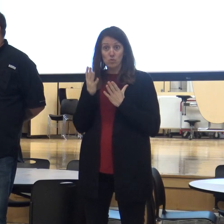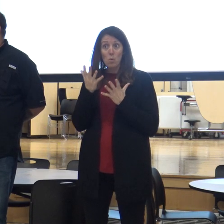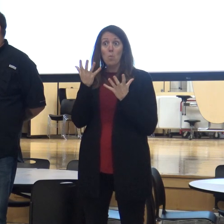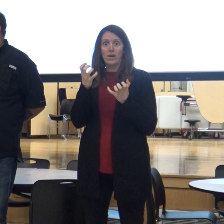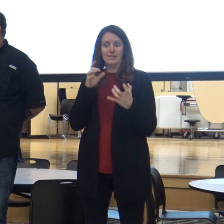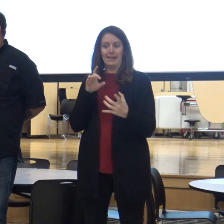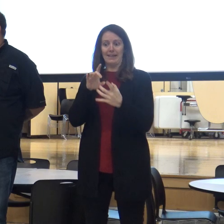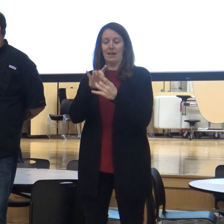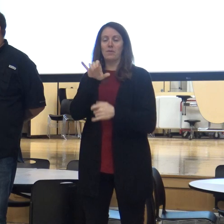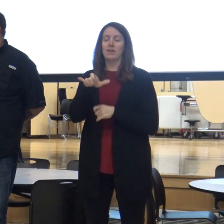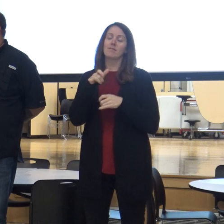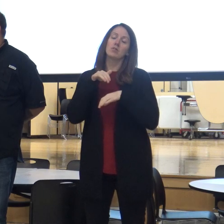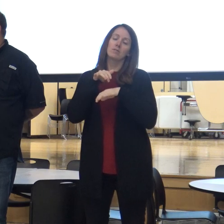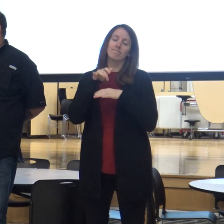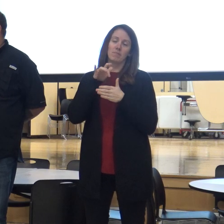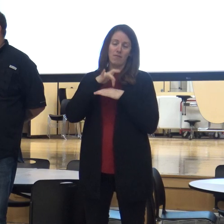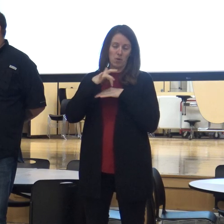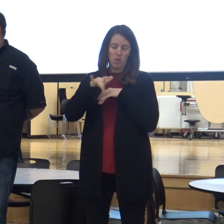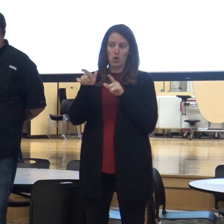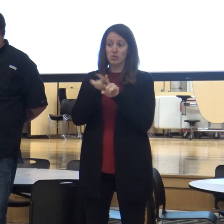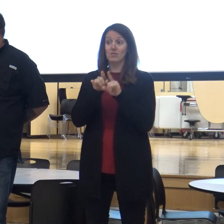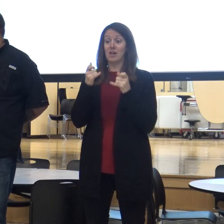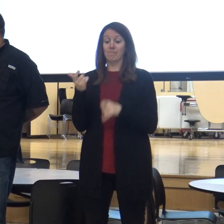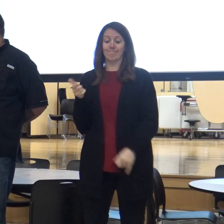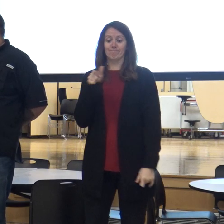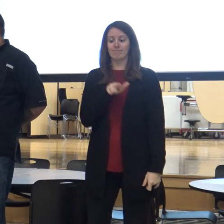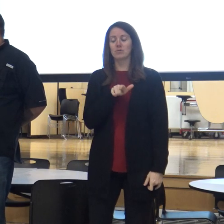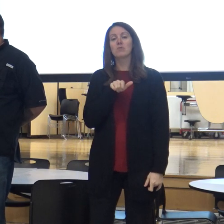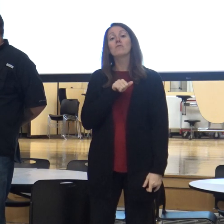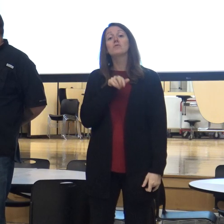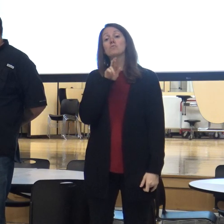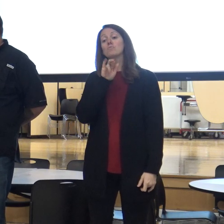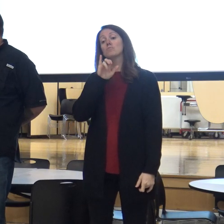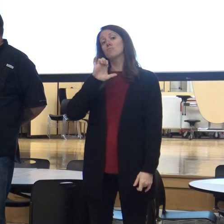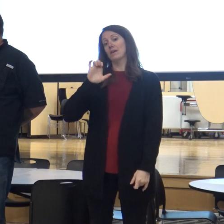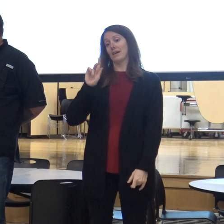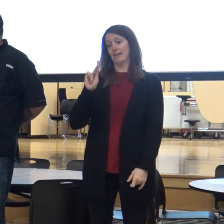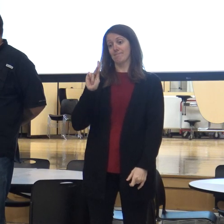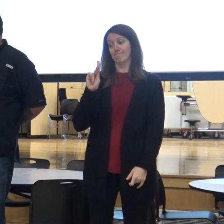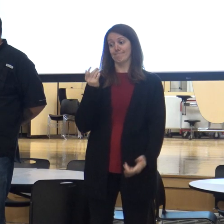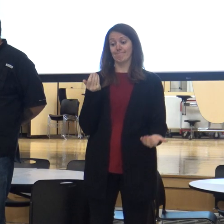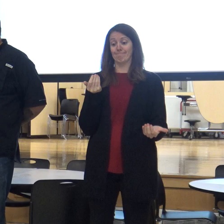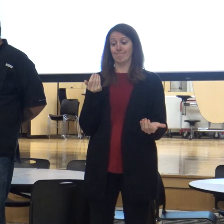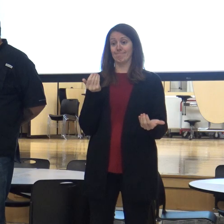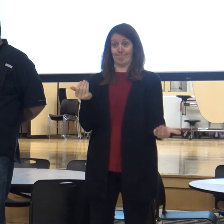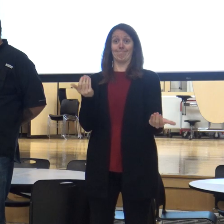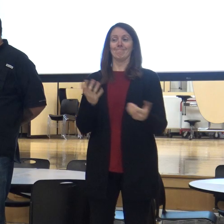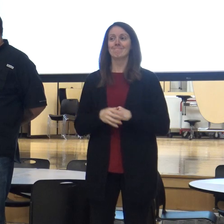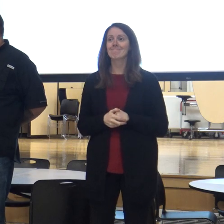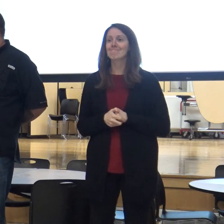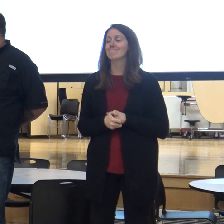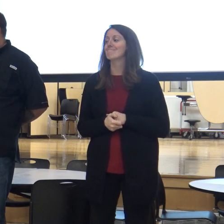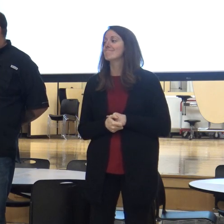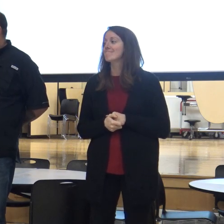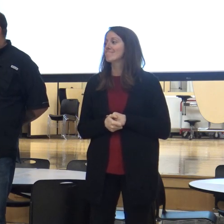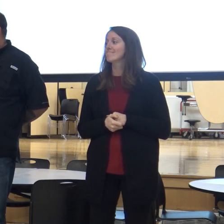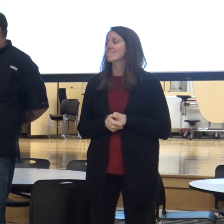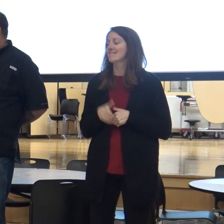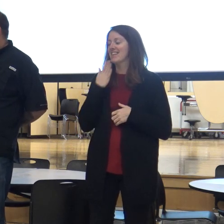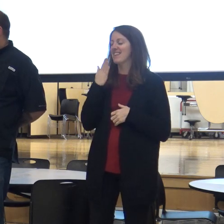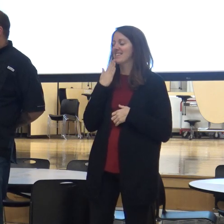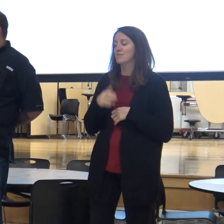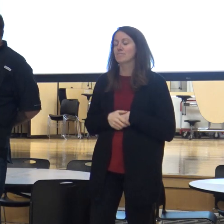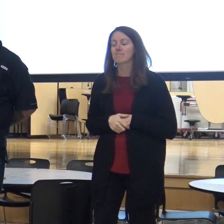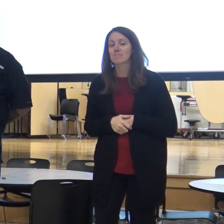been available to our students as well. So with that, I'm going to turn it over to Rick and wave. Thanks,